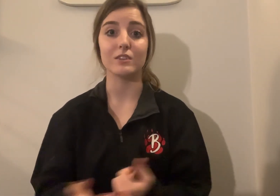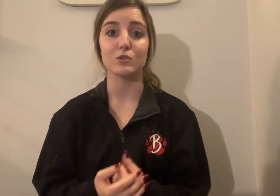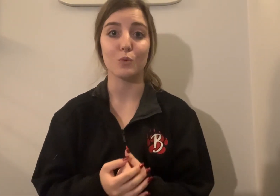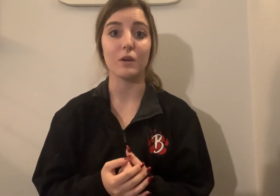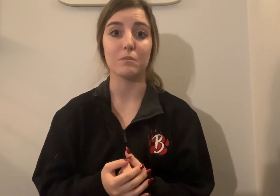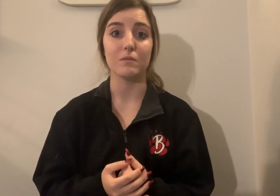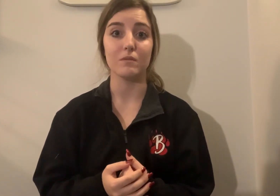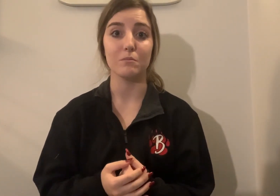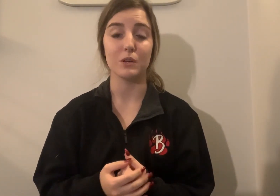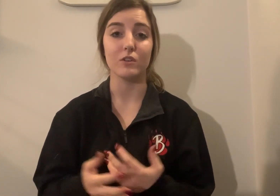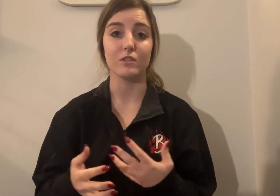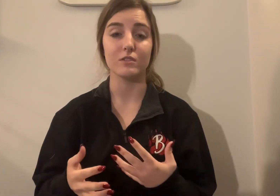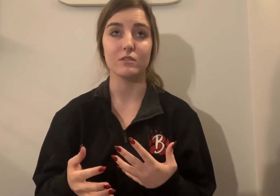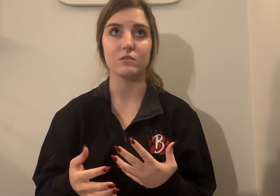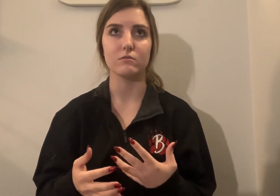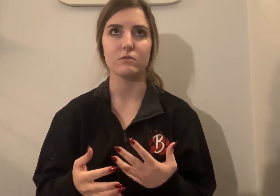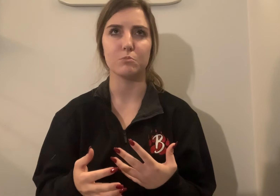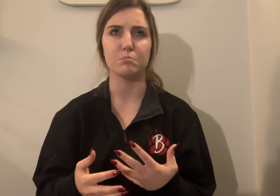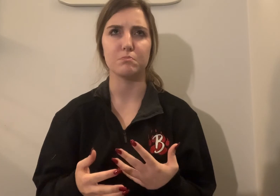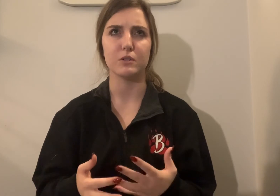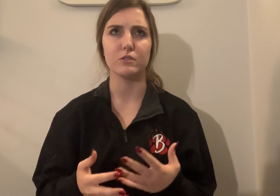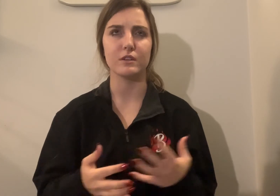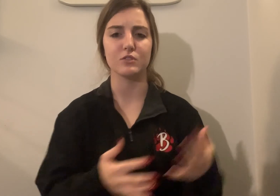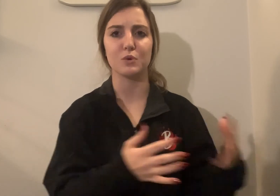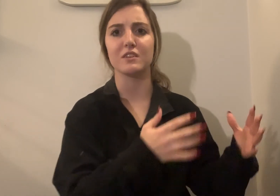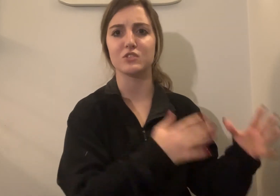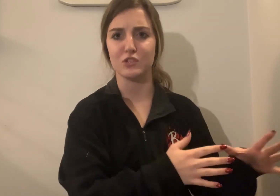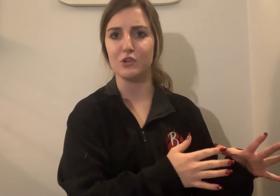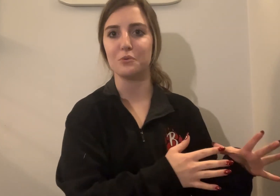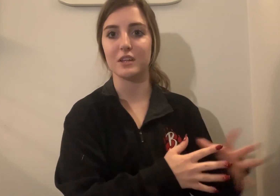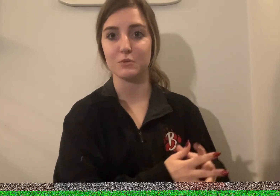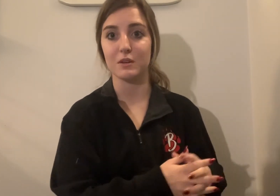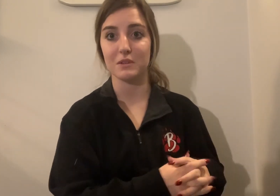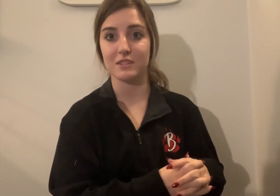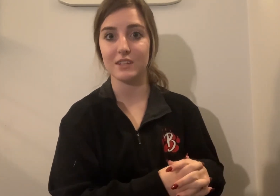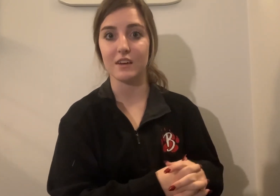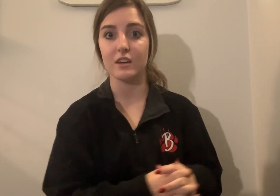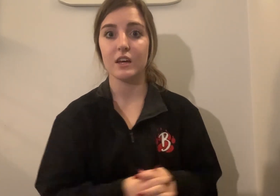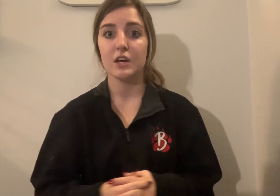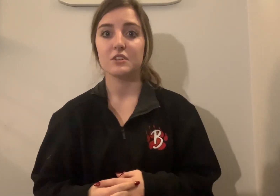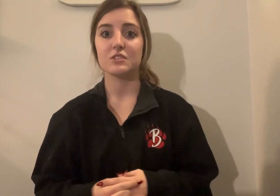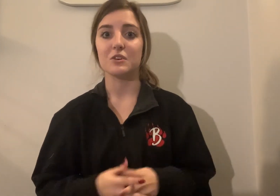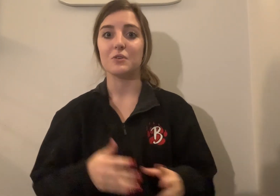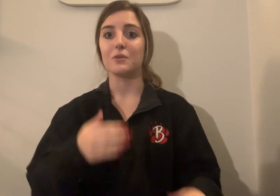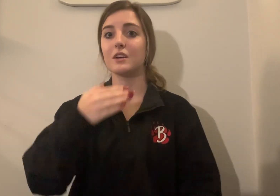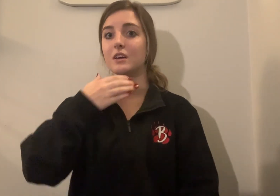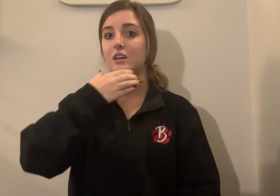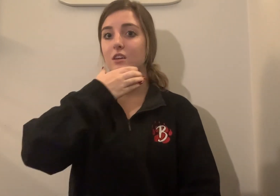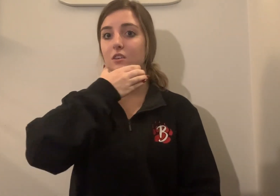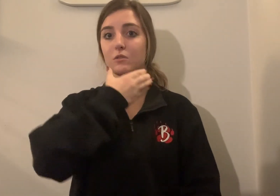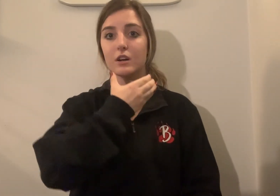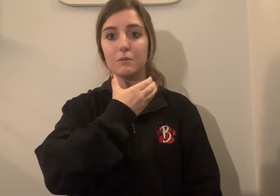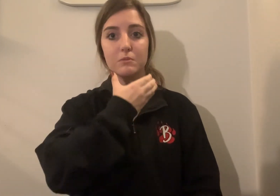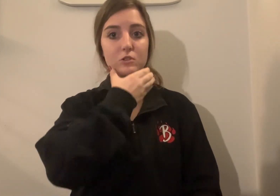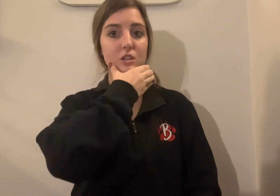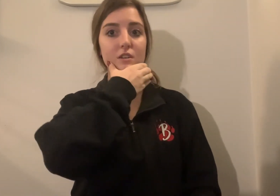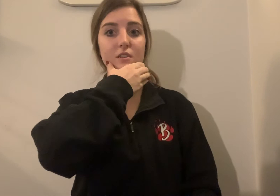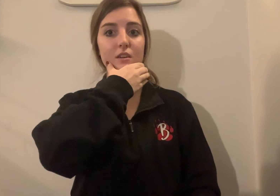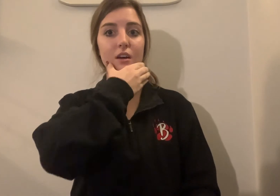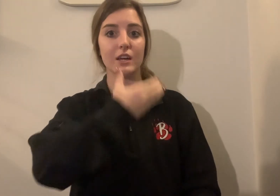white beard, the beard as white as snow. That's what I meant to say. So you cup your chin and you